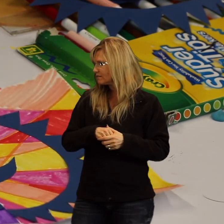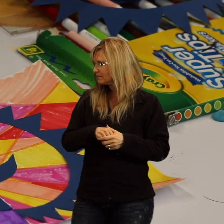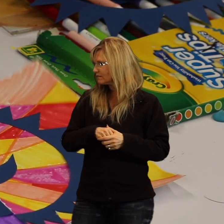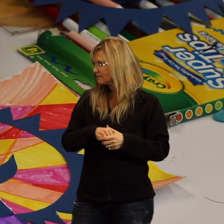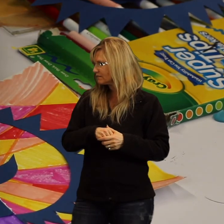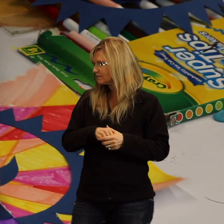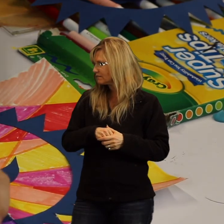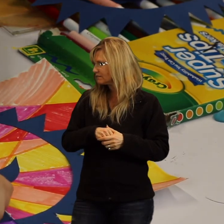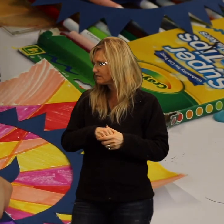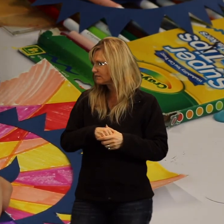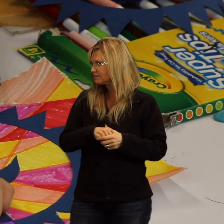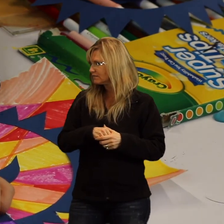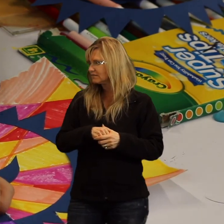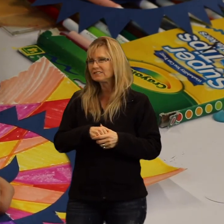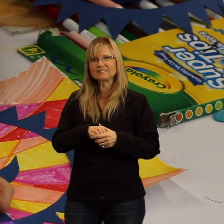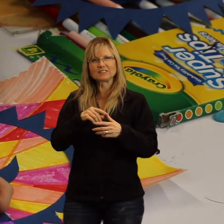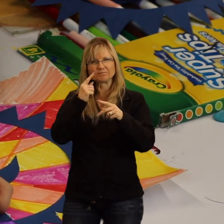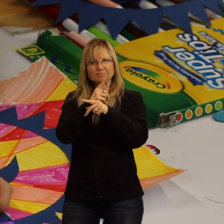Up